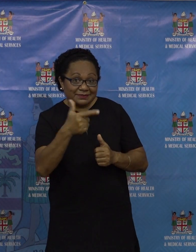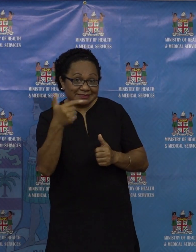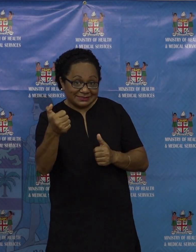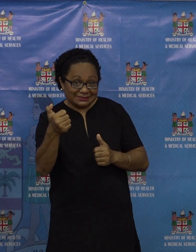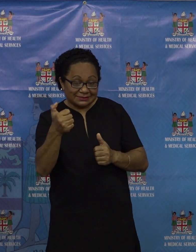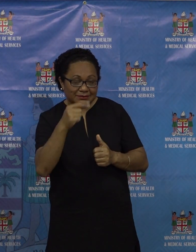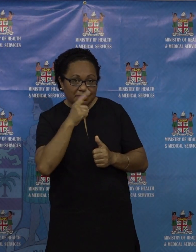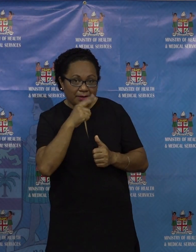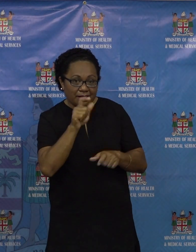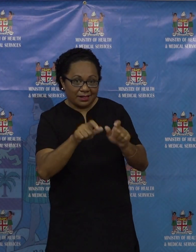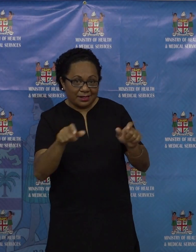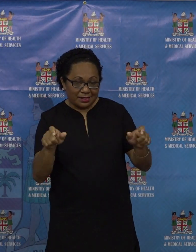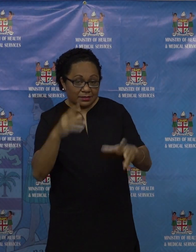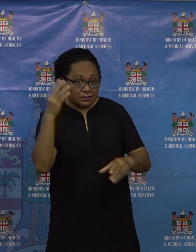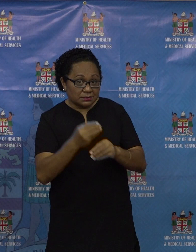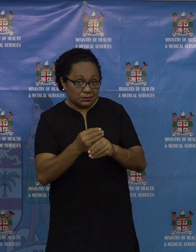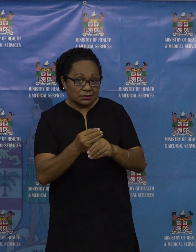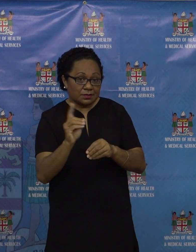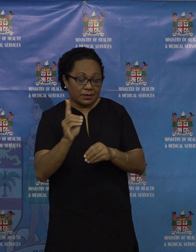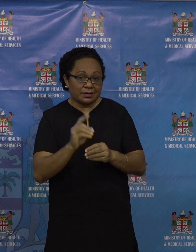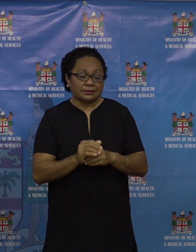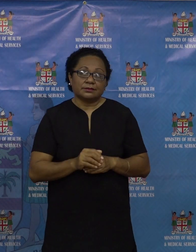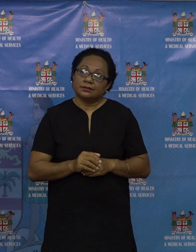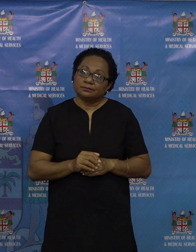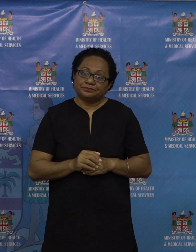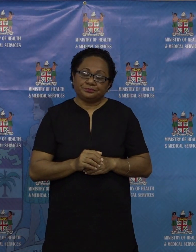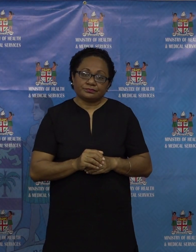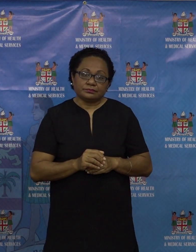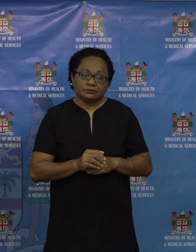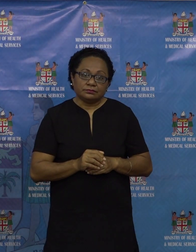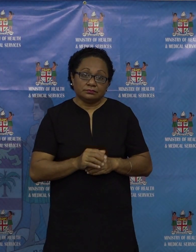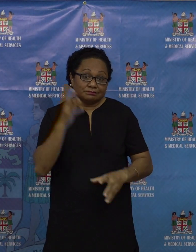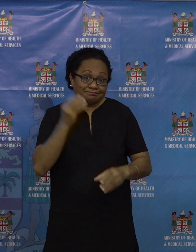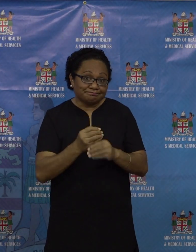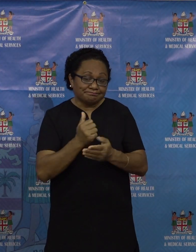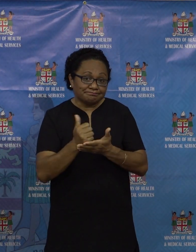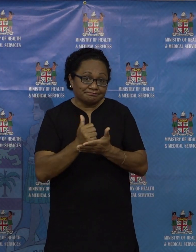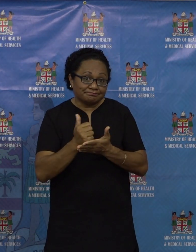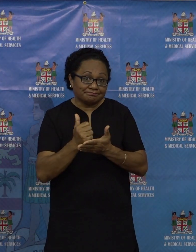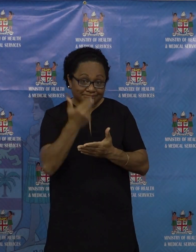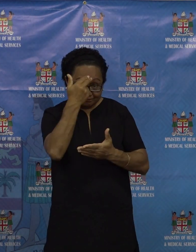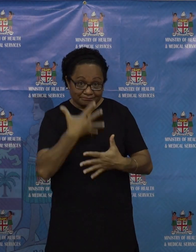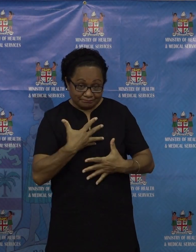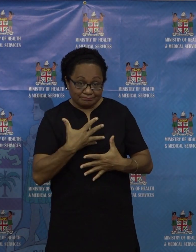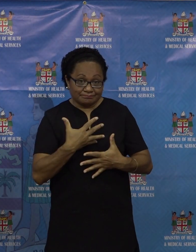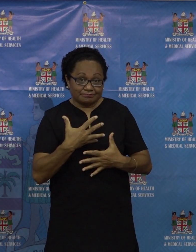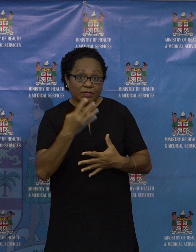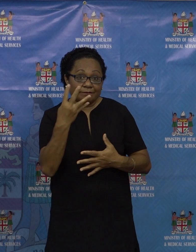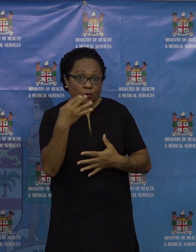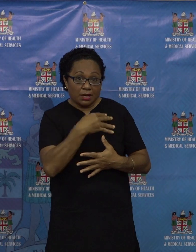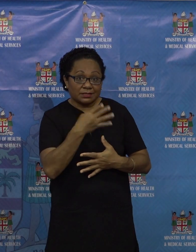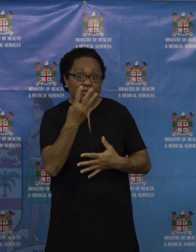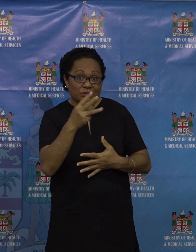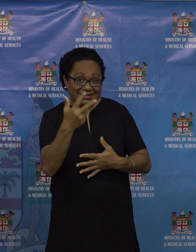them, and brings our total cumulative number of screened individuals to